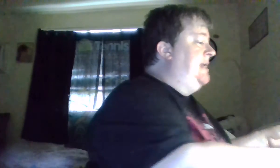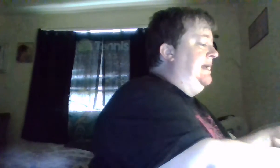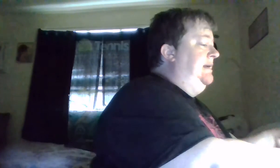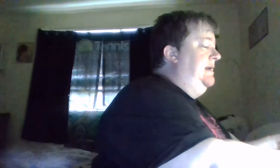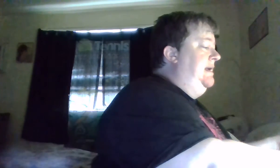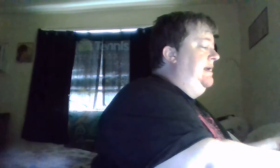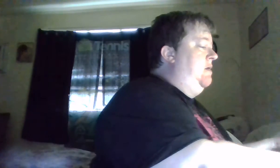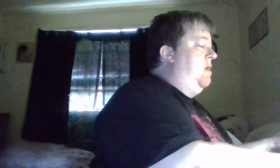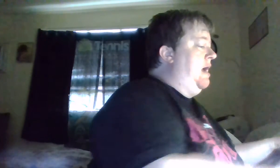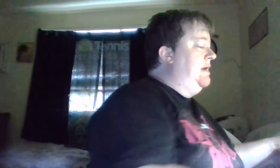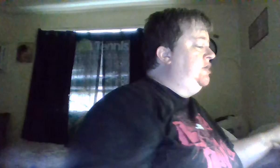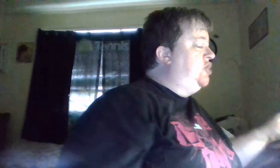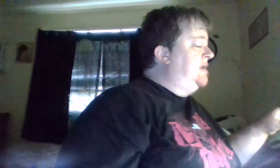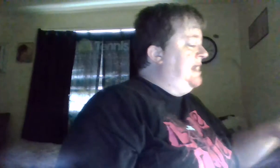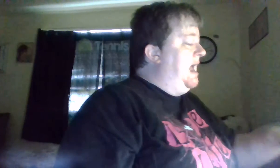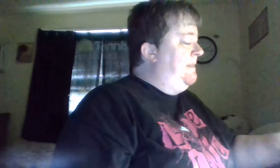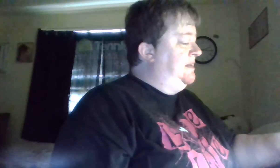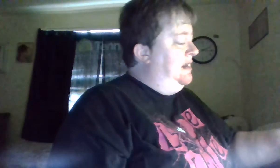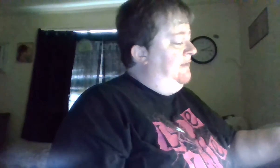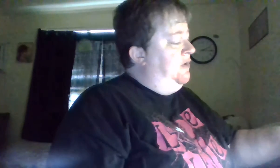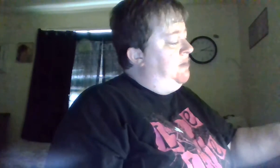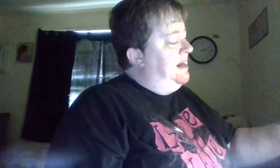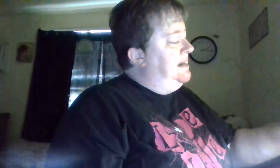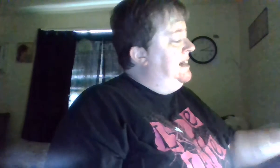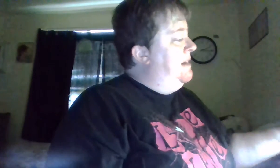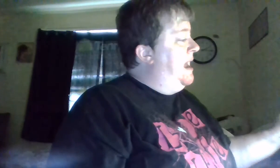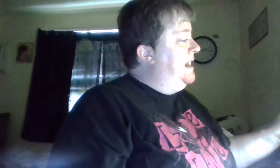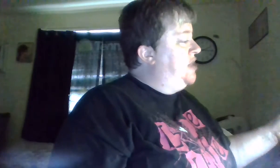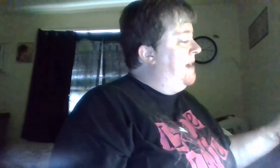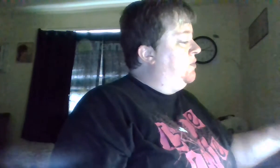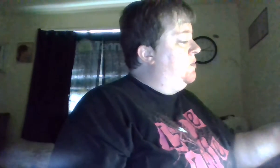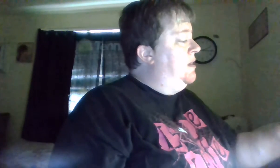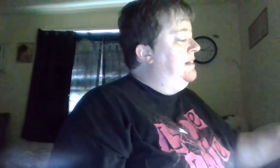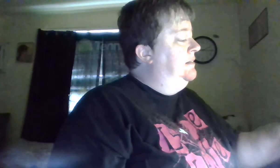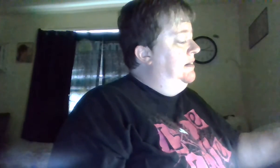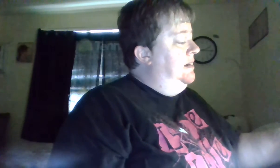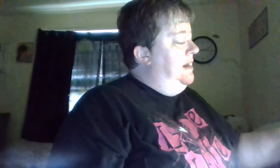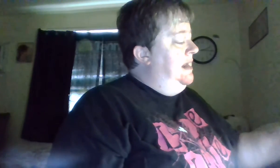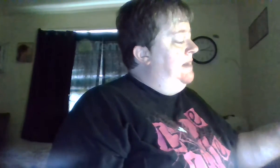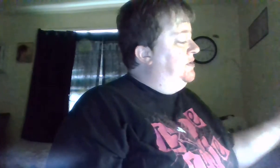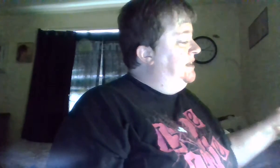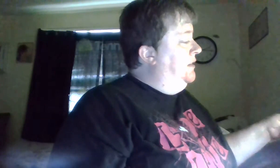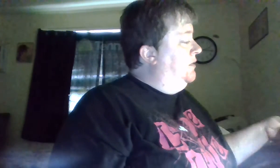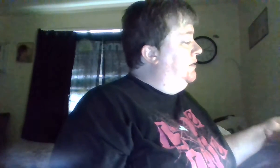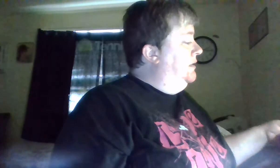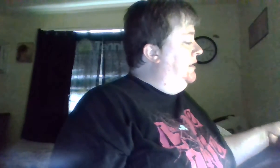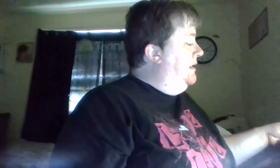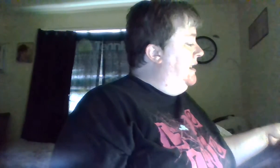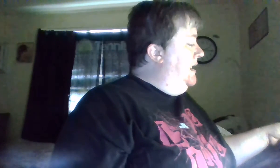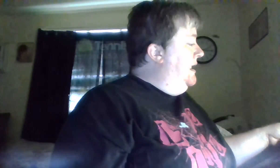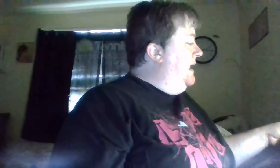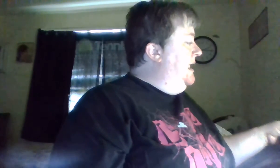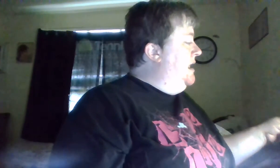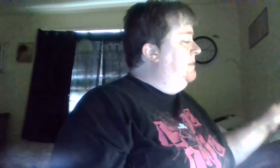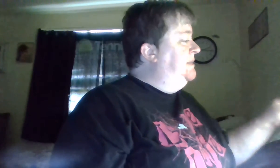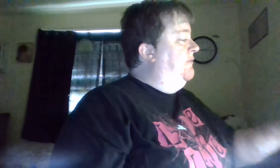responding just the opposite. If you read in Nehemiah chapter 1 in particular, he comes before